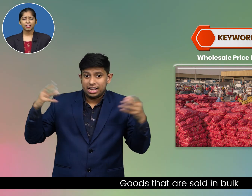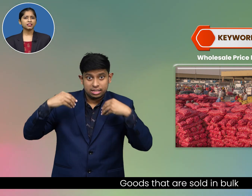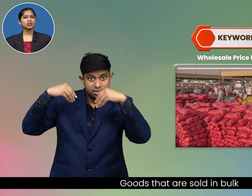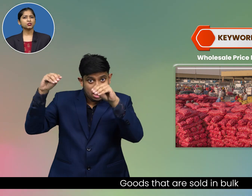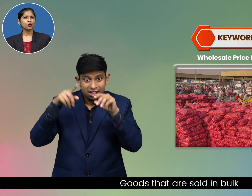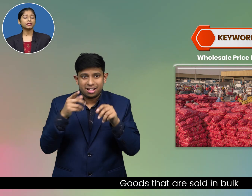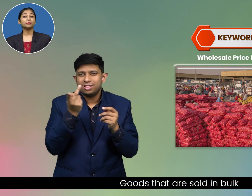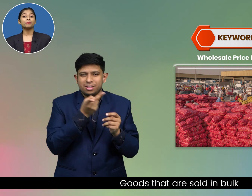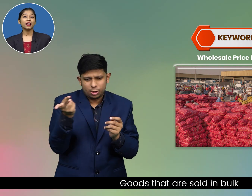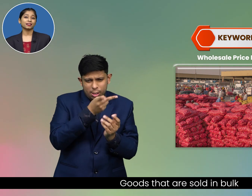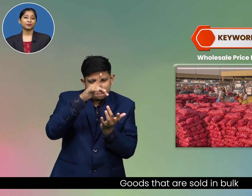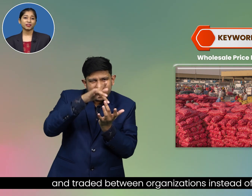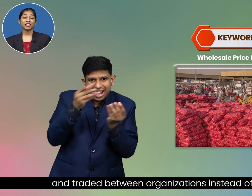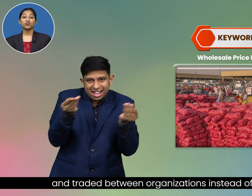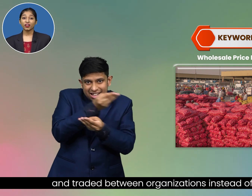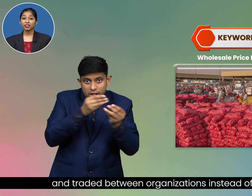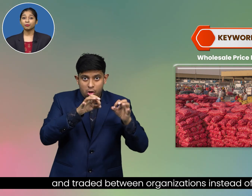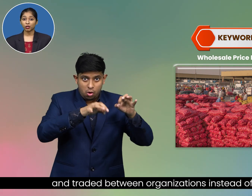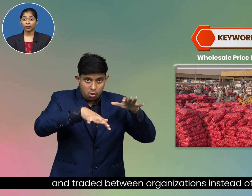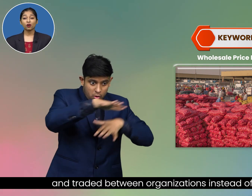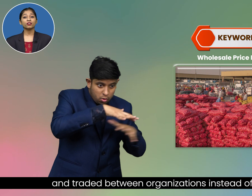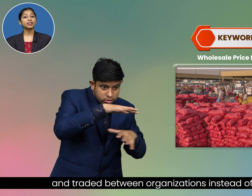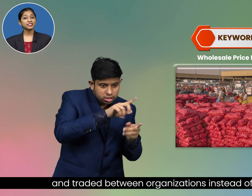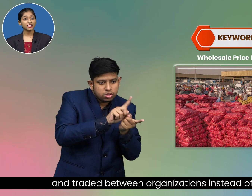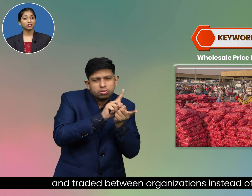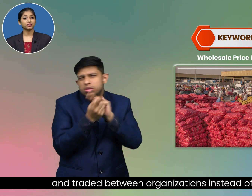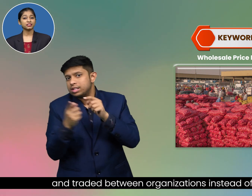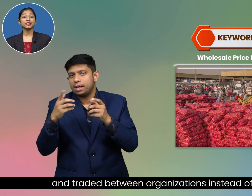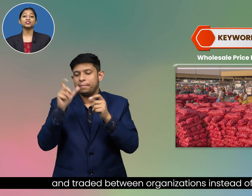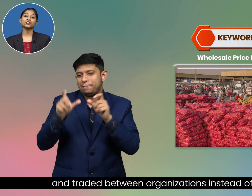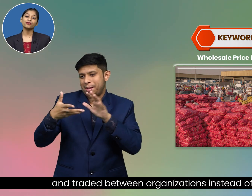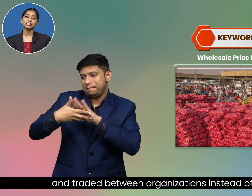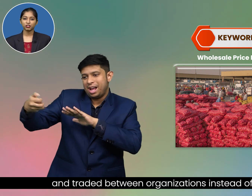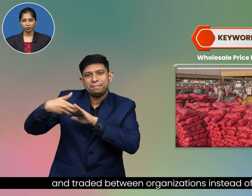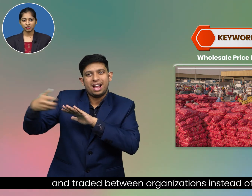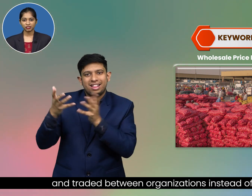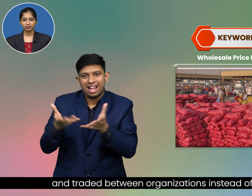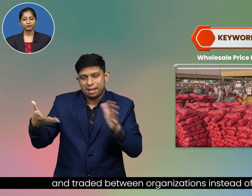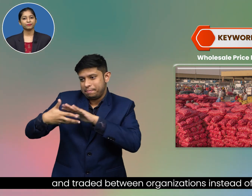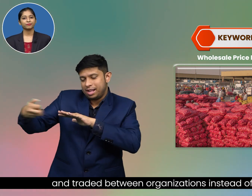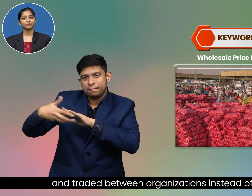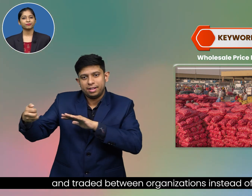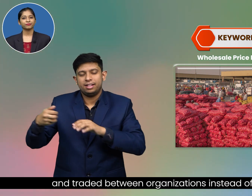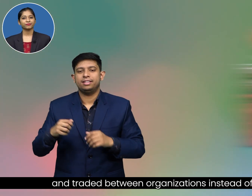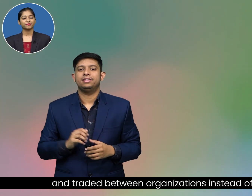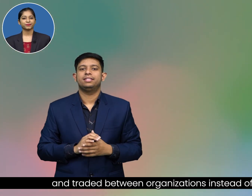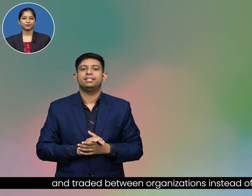Goods that are sold in bulk and traded between organizations instead of consumers.